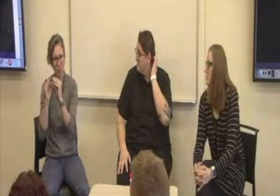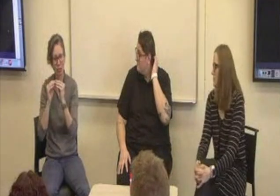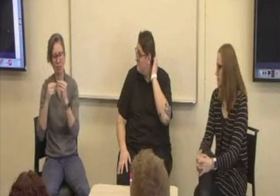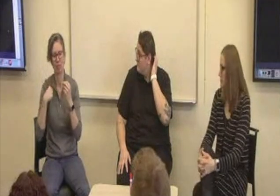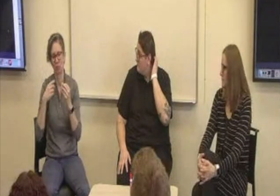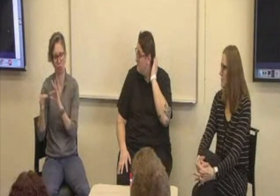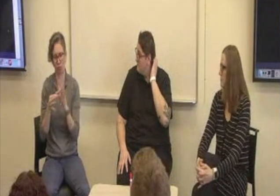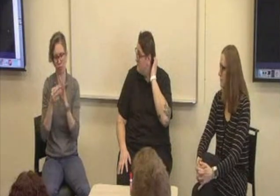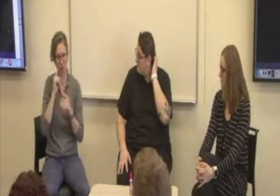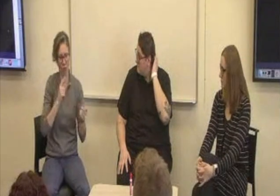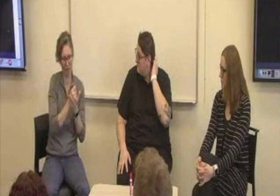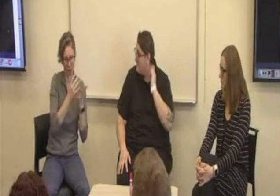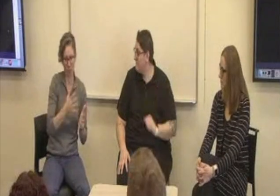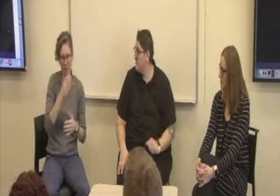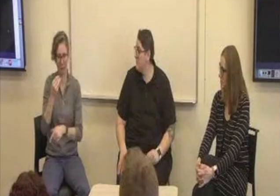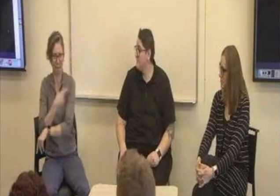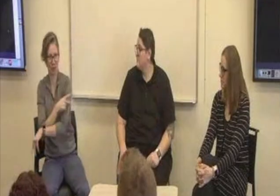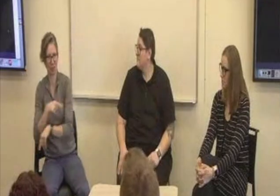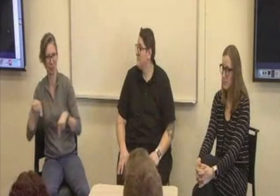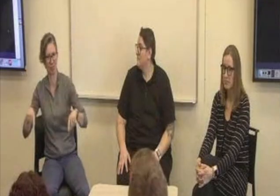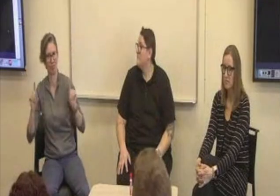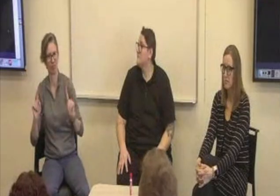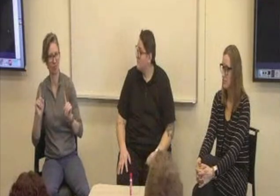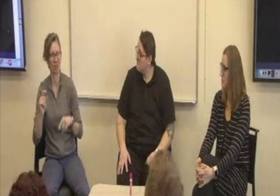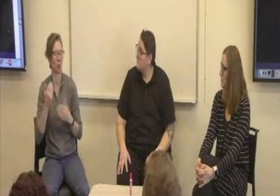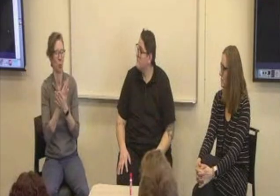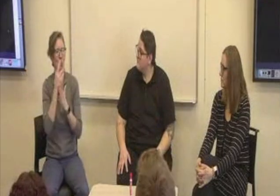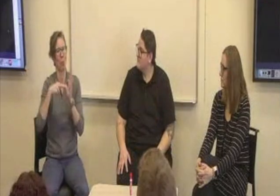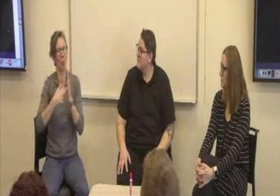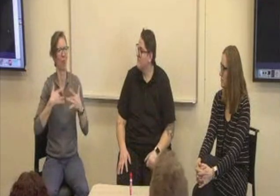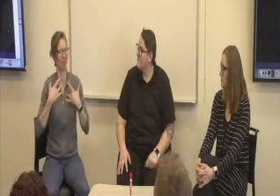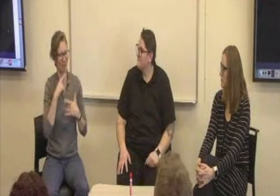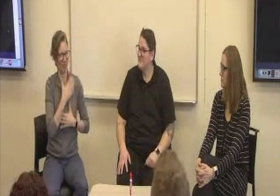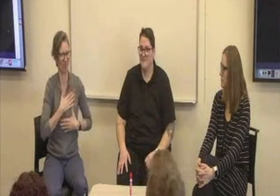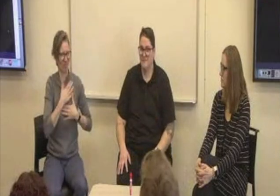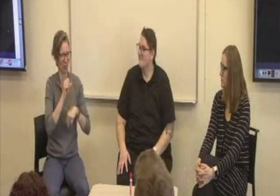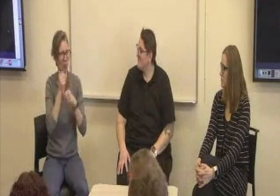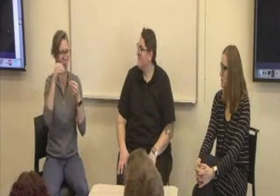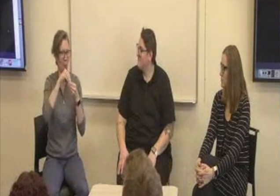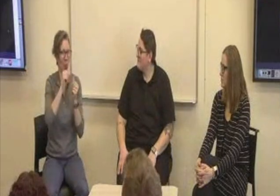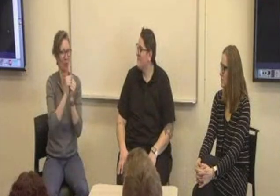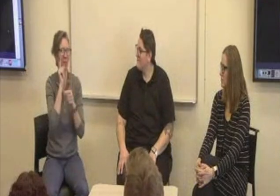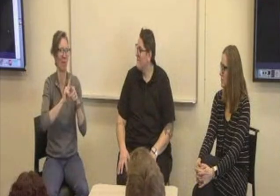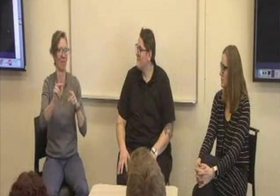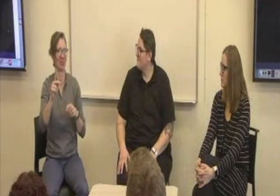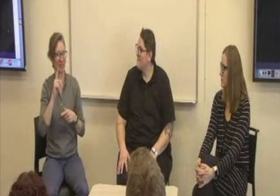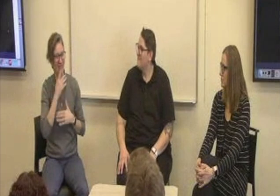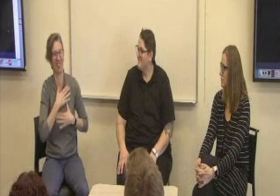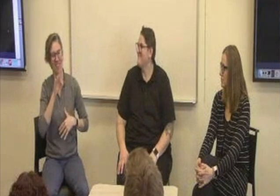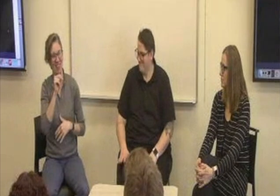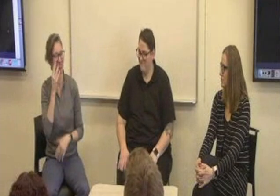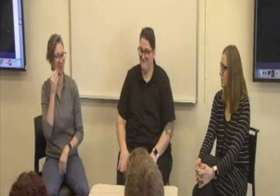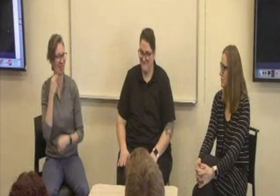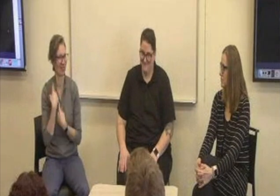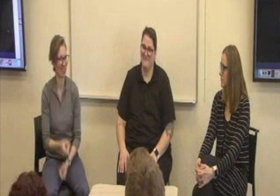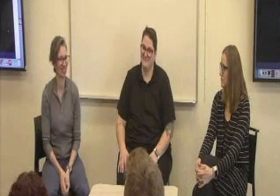And one-on-one with counseling, the appointments, and the patients. And it was really kind of be more